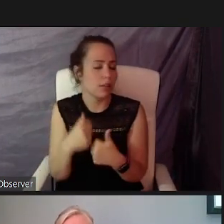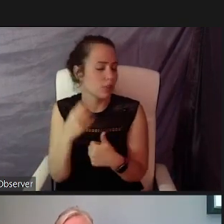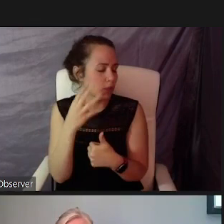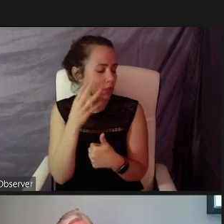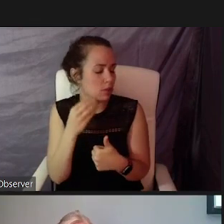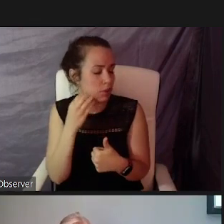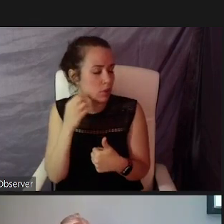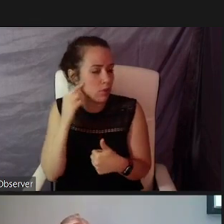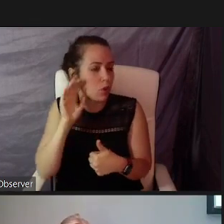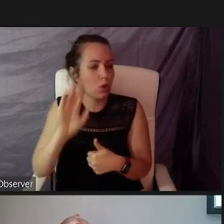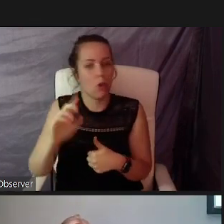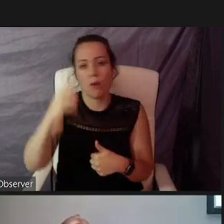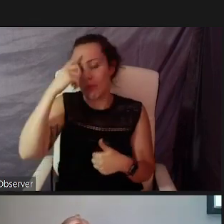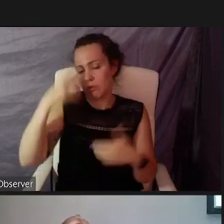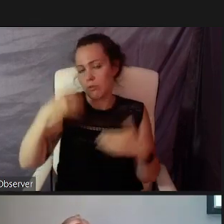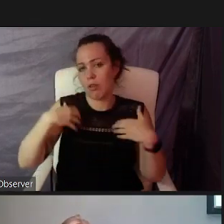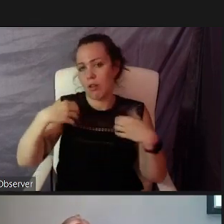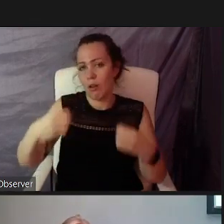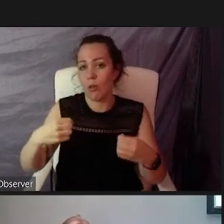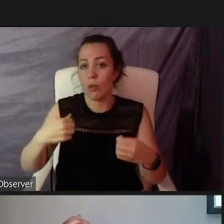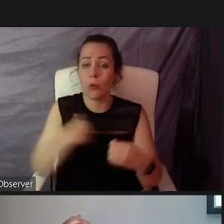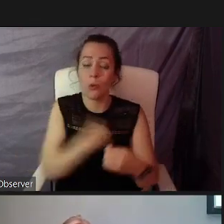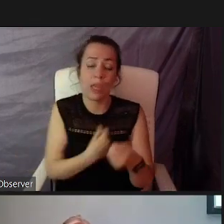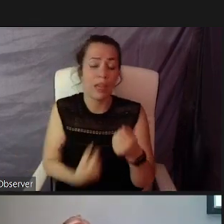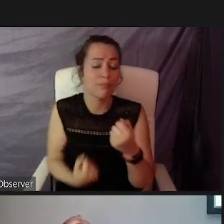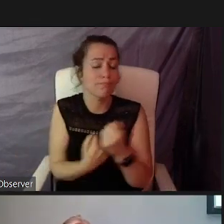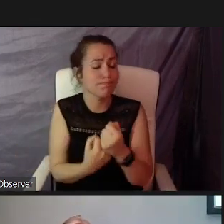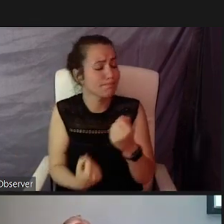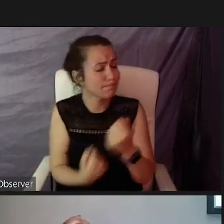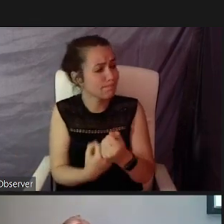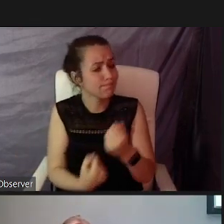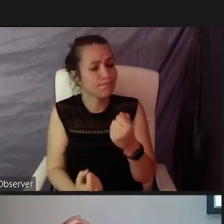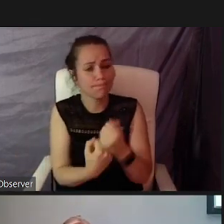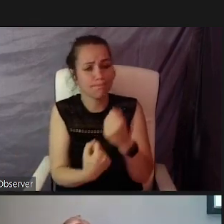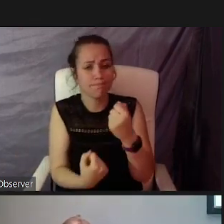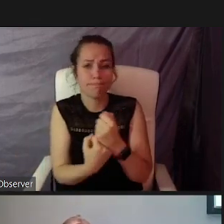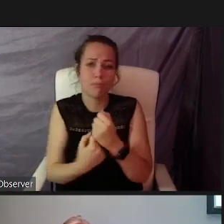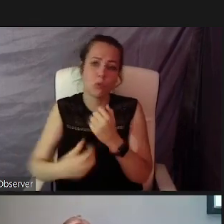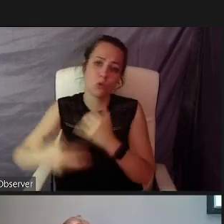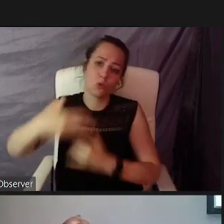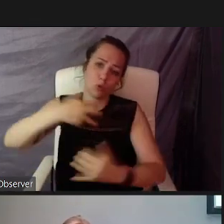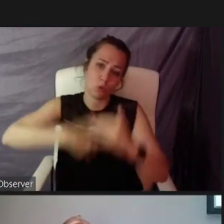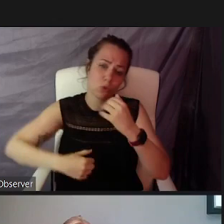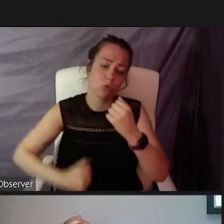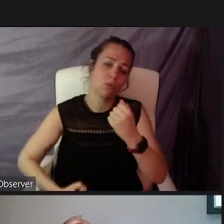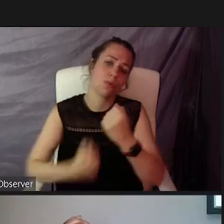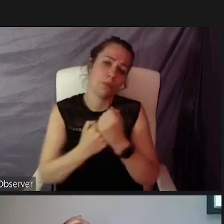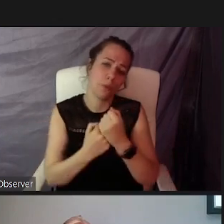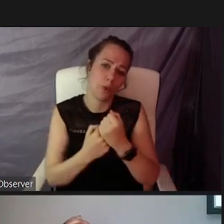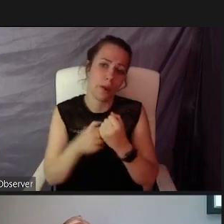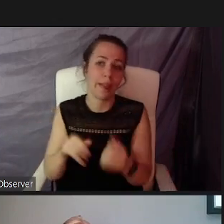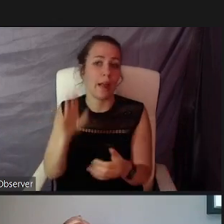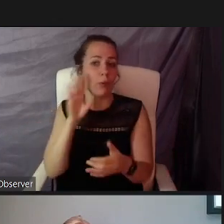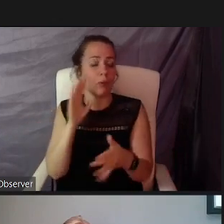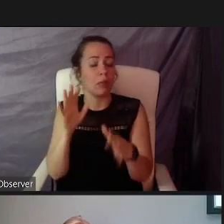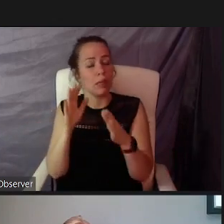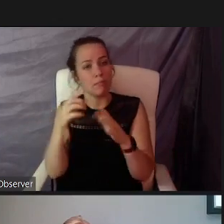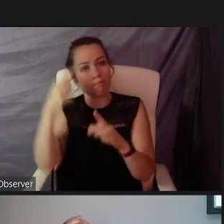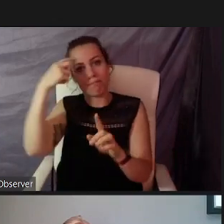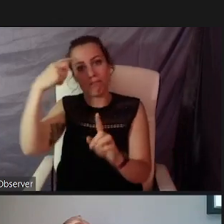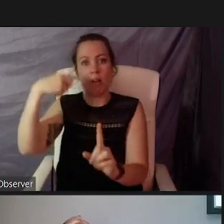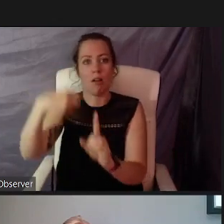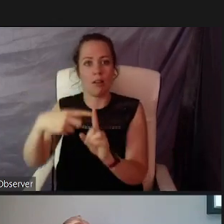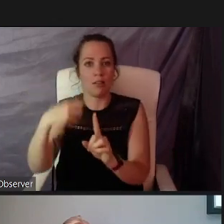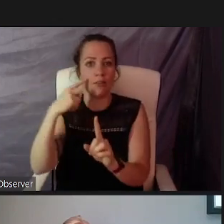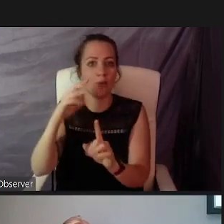well-being. We advocate very heavily around social support being very good for your mental health.